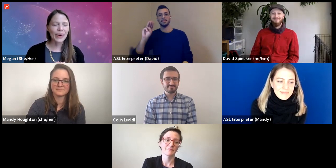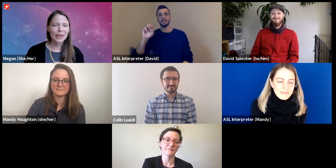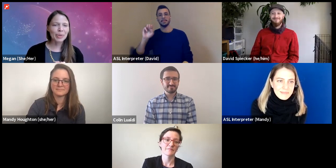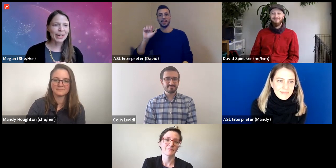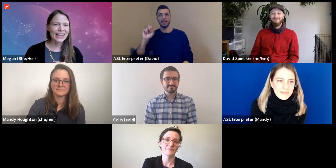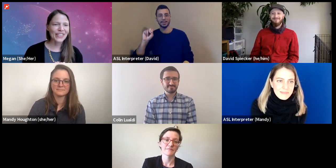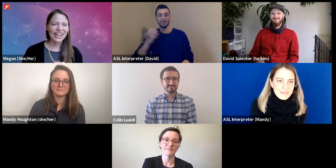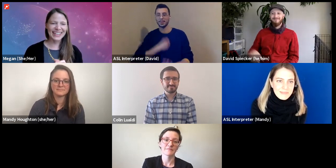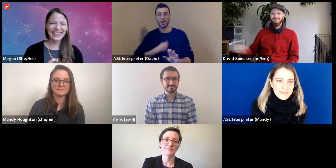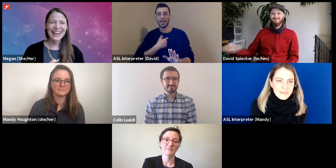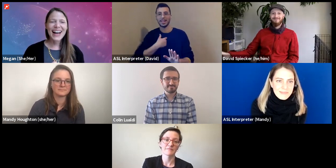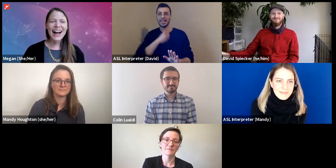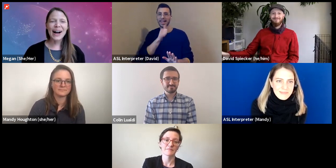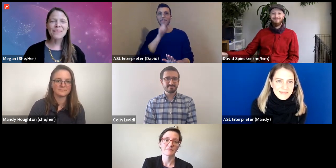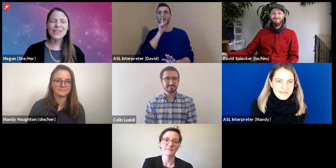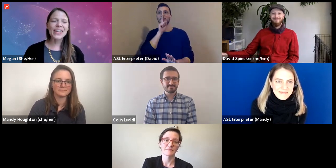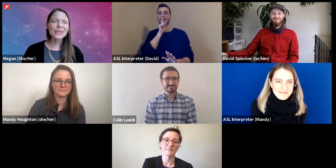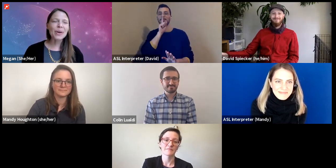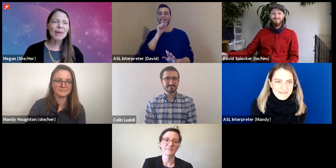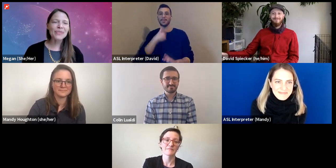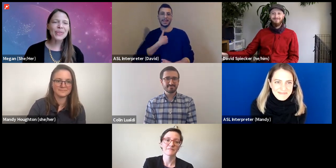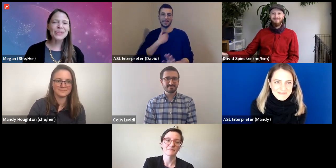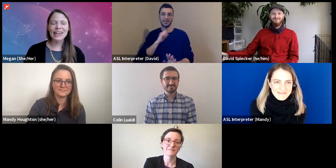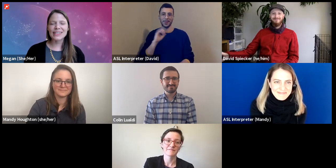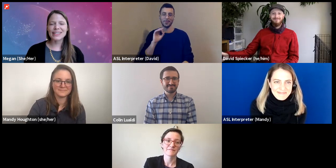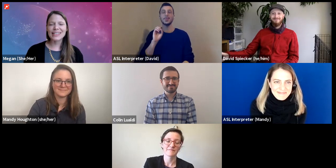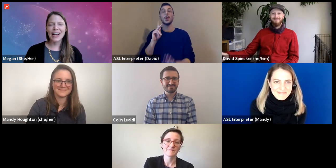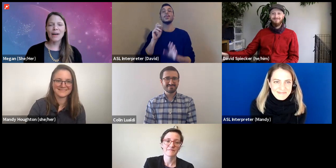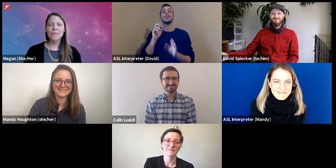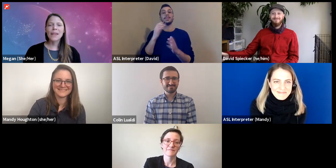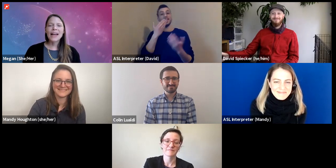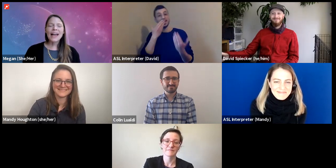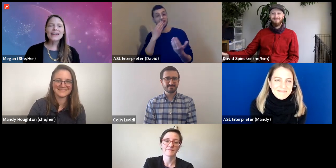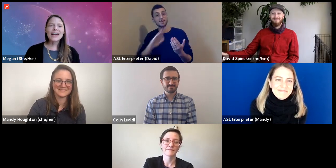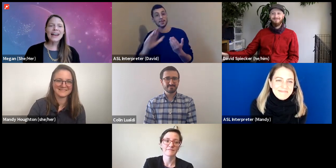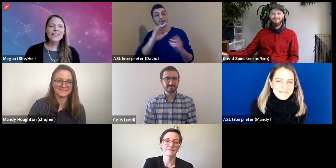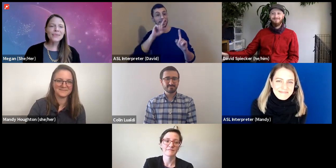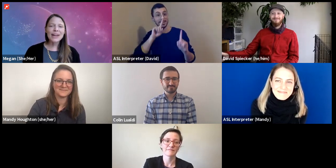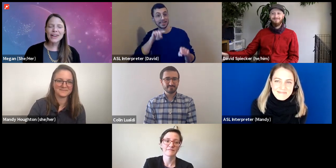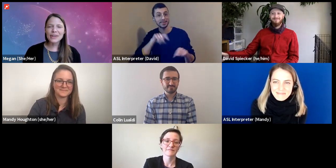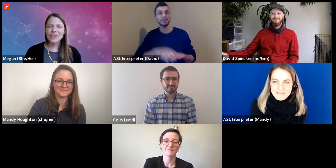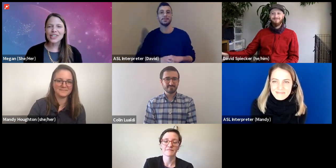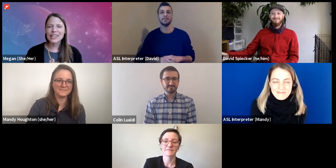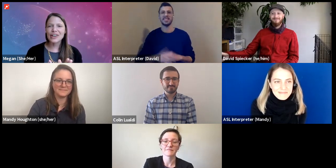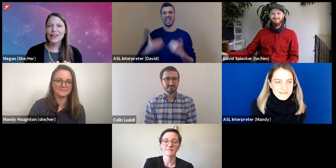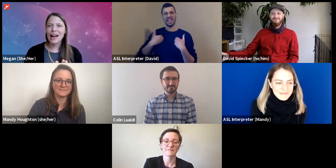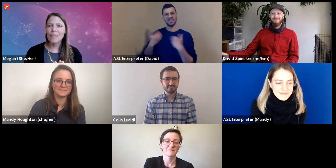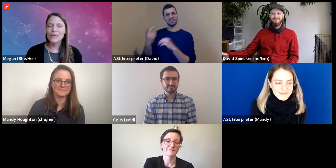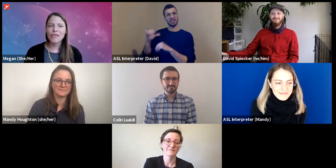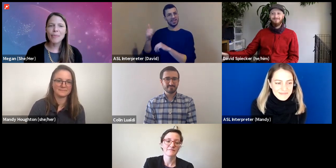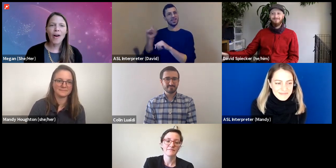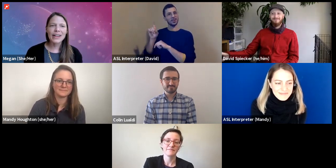Sorry, I didn't quite unmute myself there. So thank you so much for those answers. And we have another question